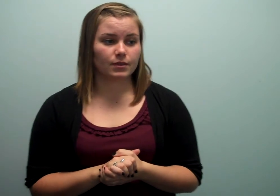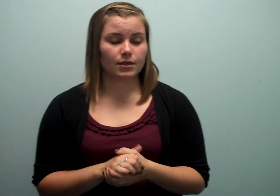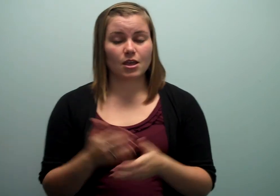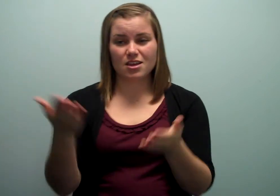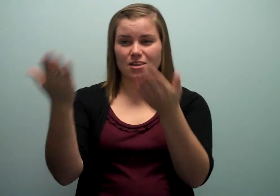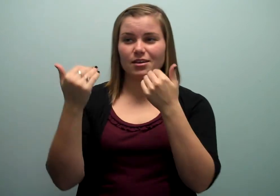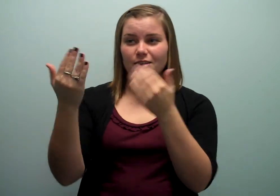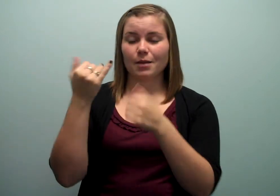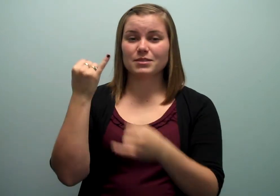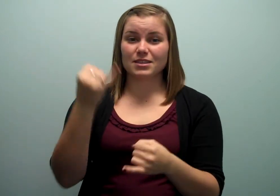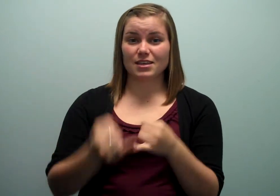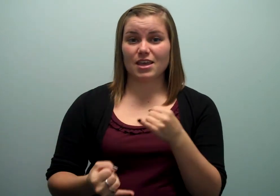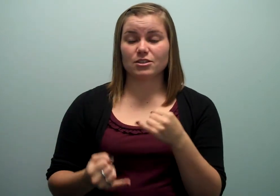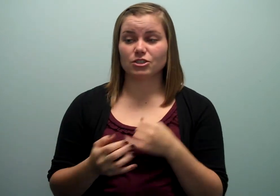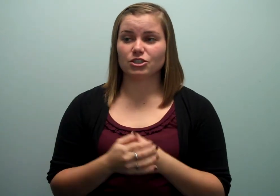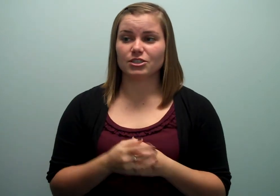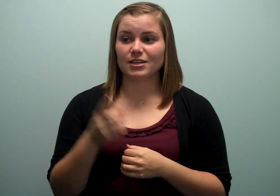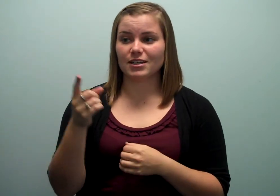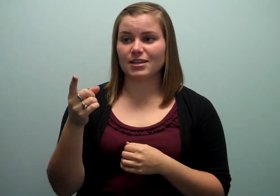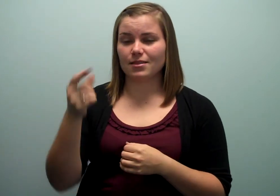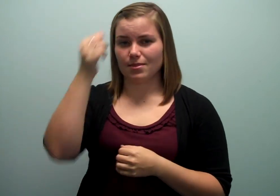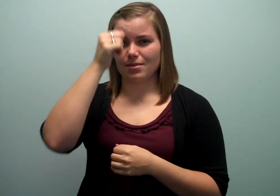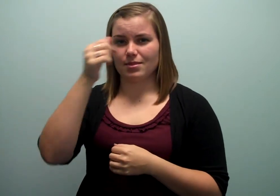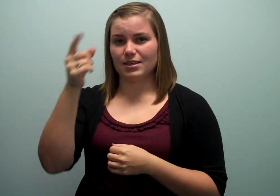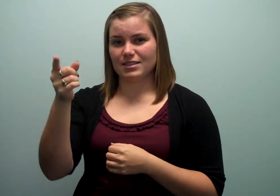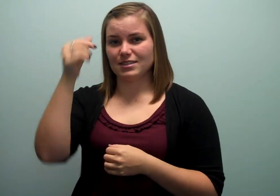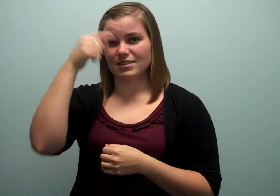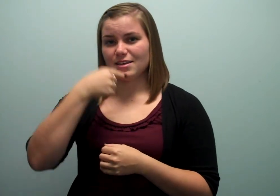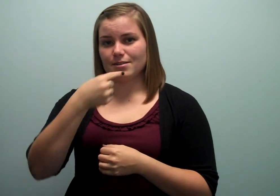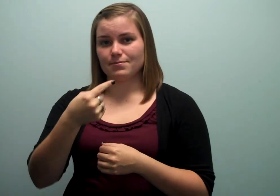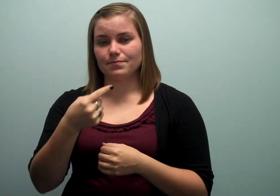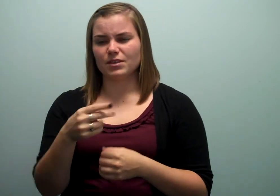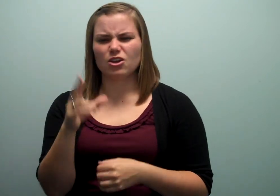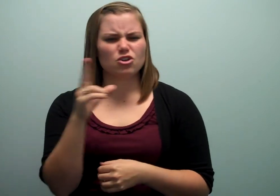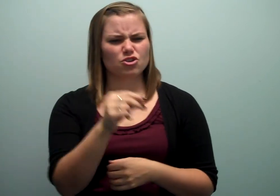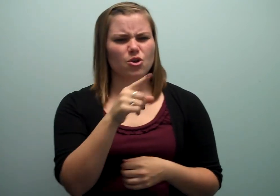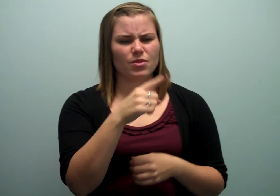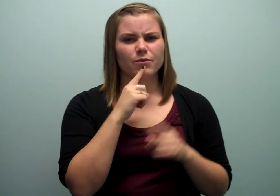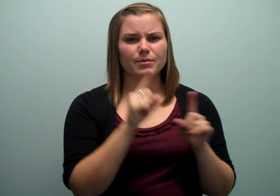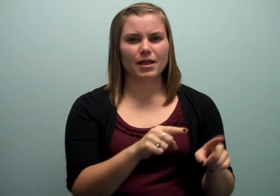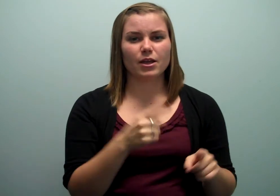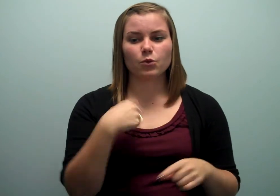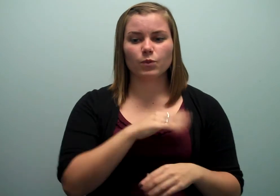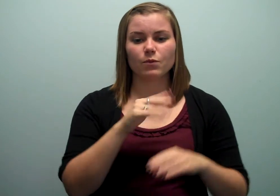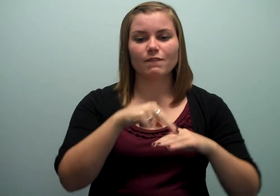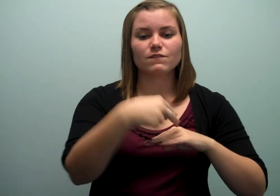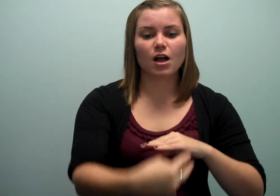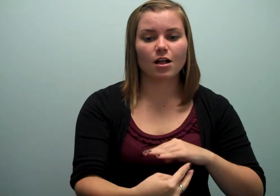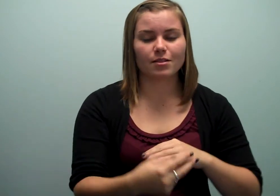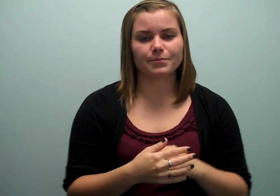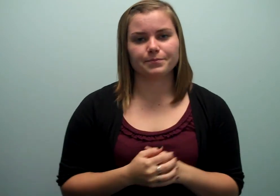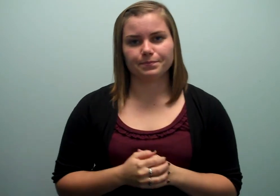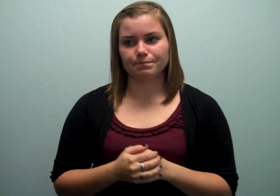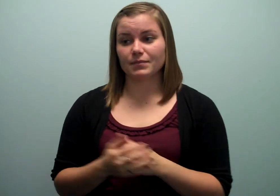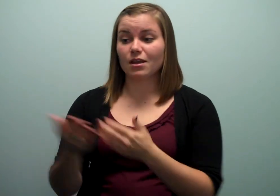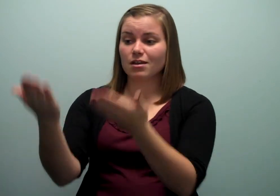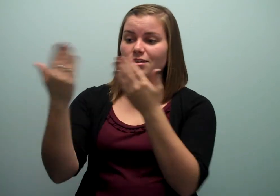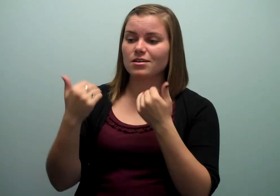"Come to the edge," he said. "No," they replied, "we will fall." "Come to the